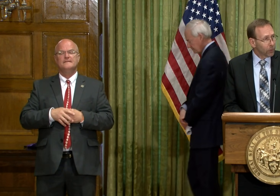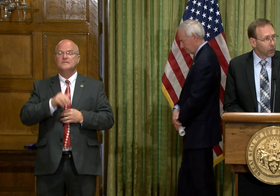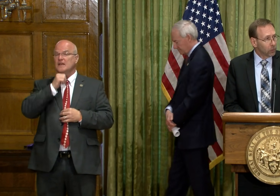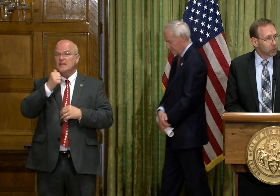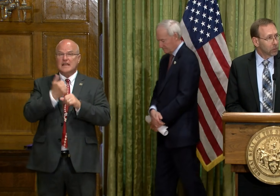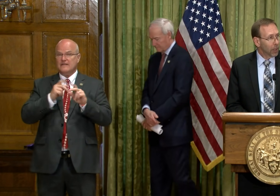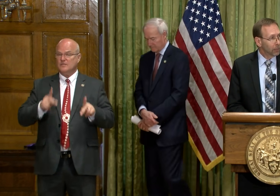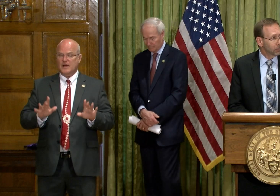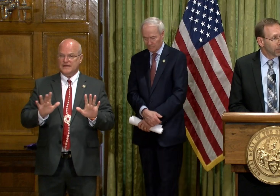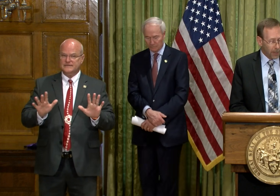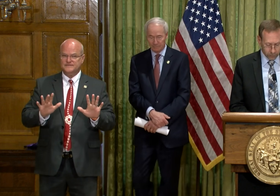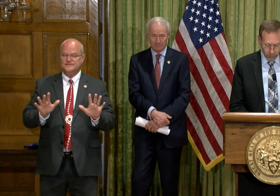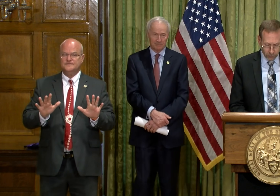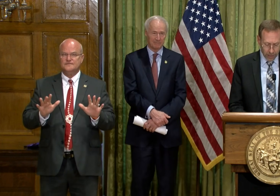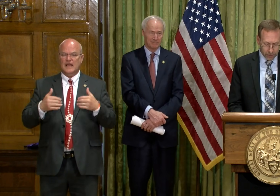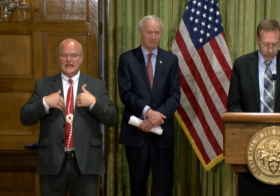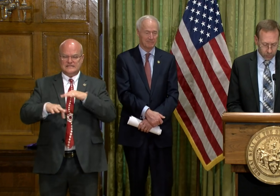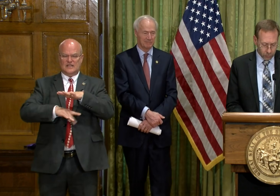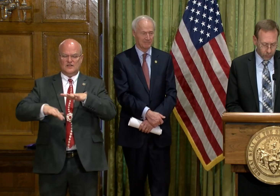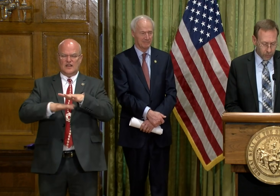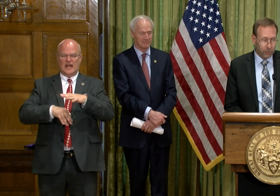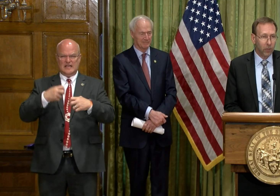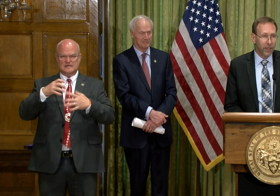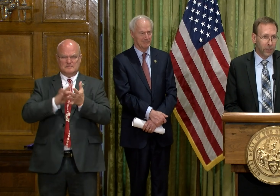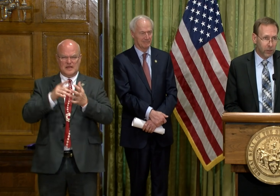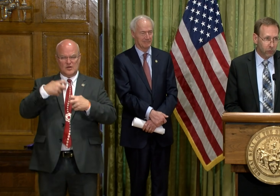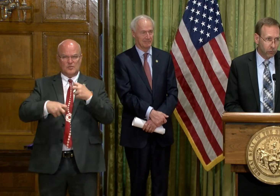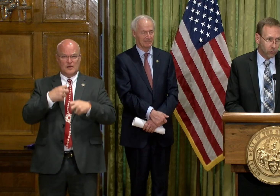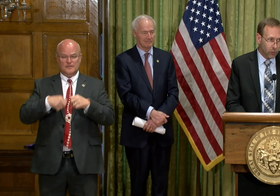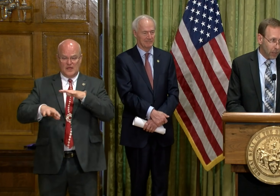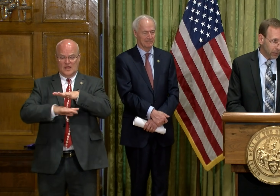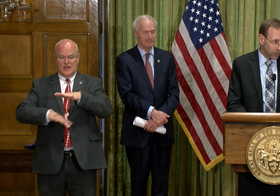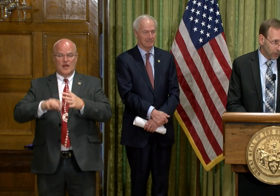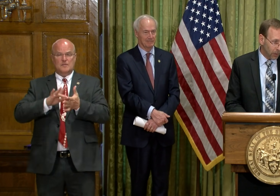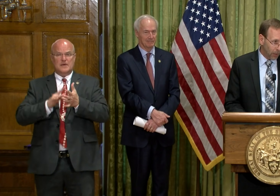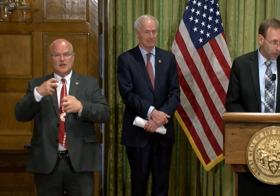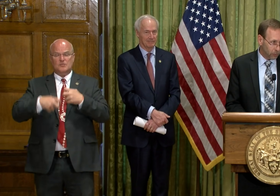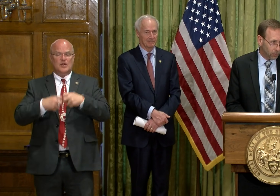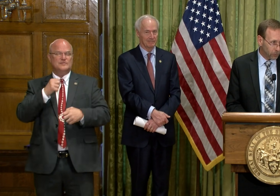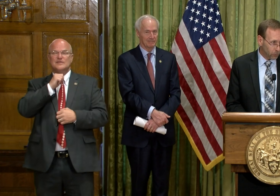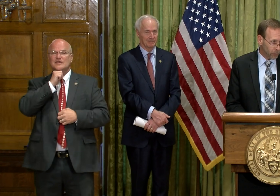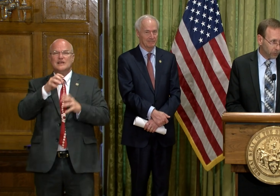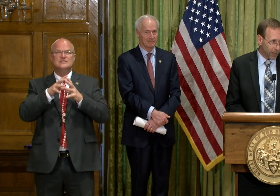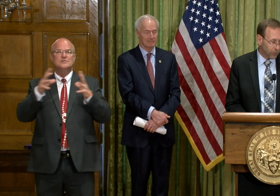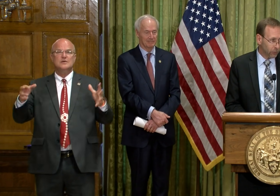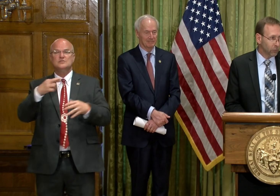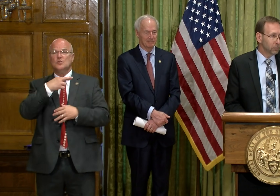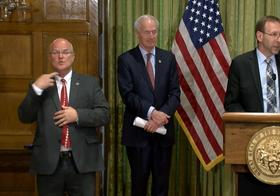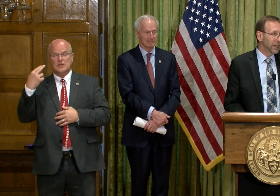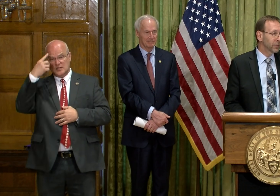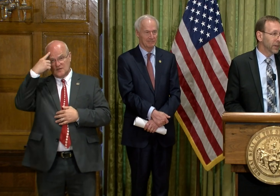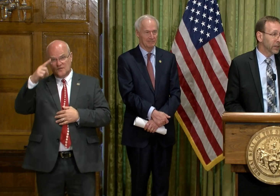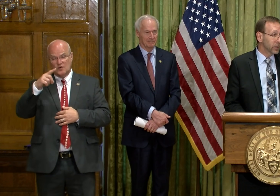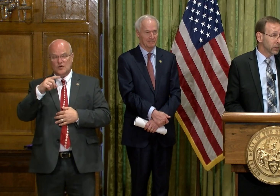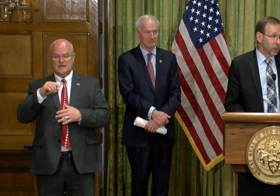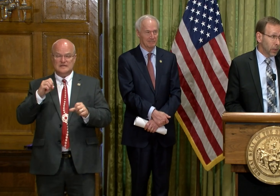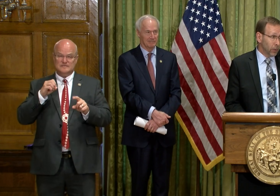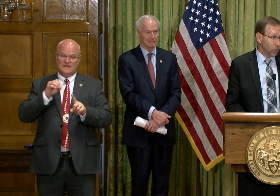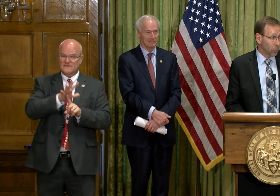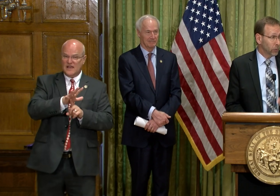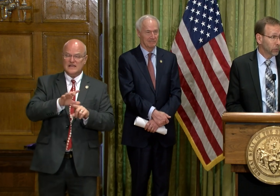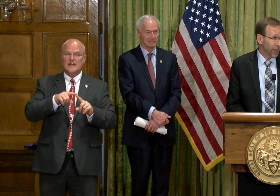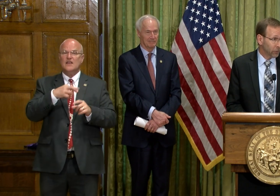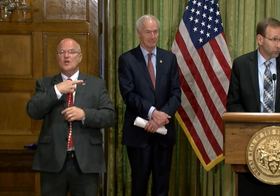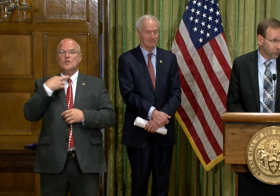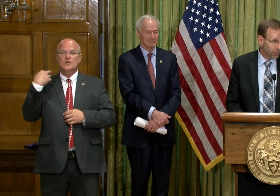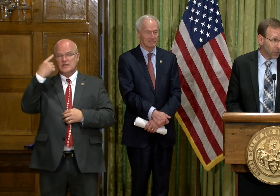Not everyone, though, has underlying conditions. The underlying conditions are not so much a risk factor for being infected,